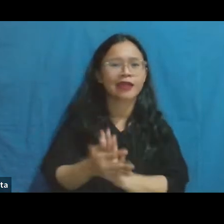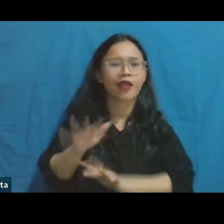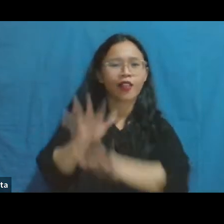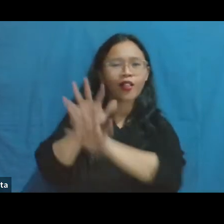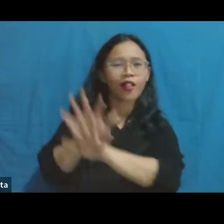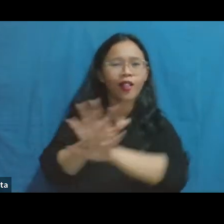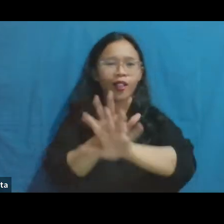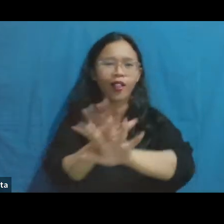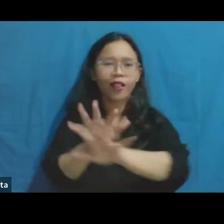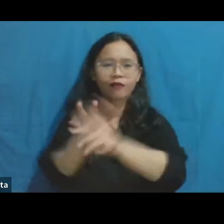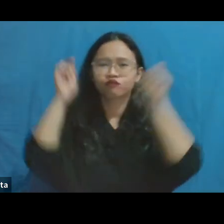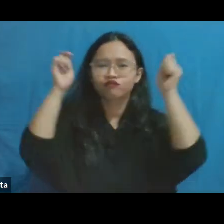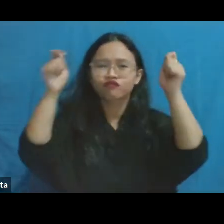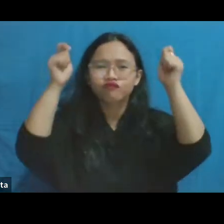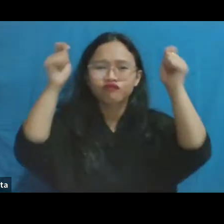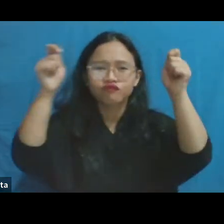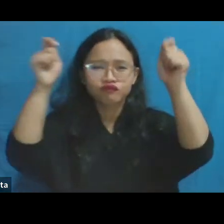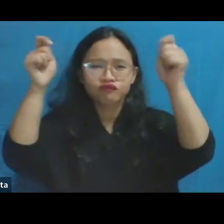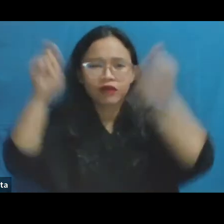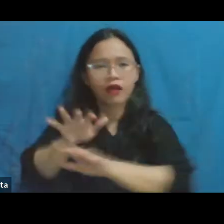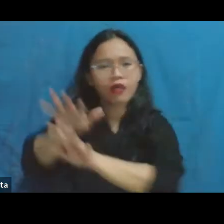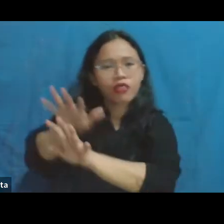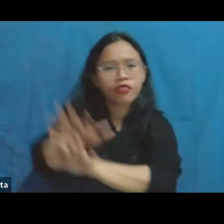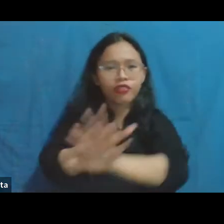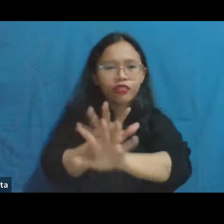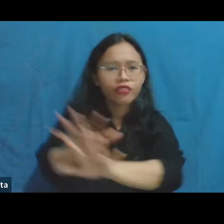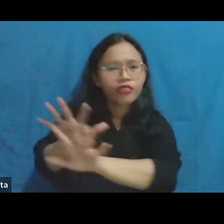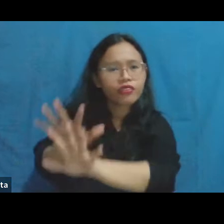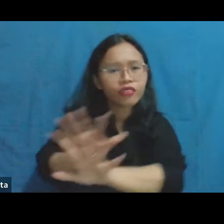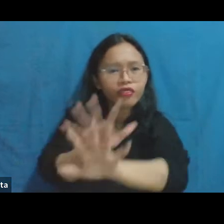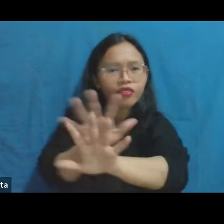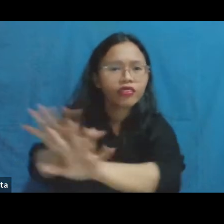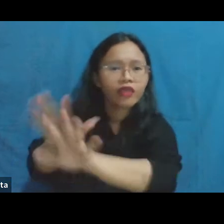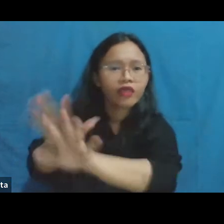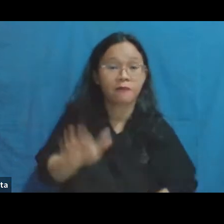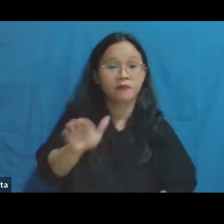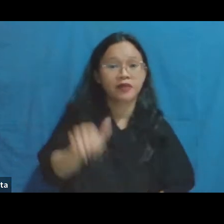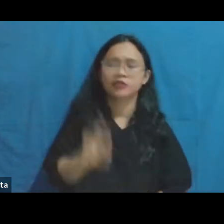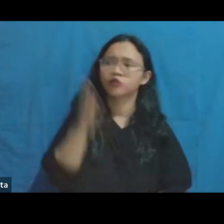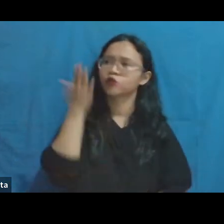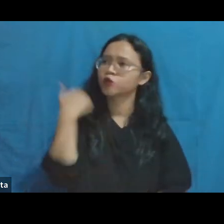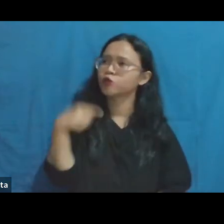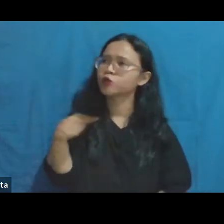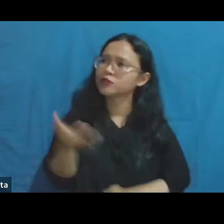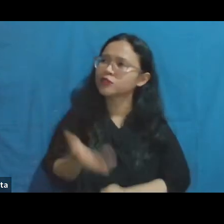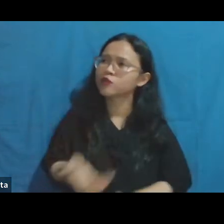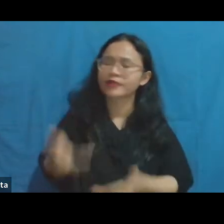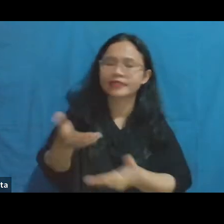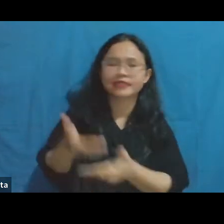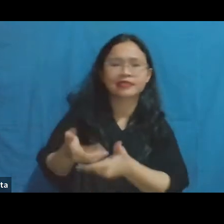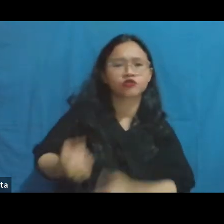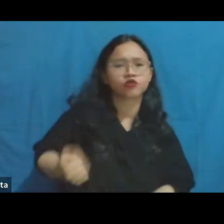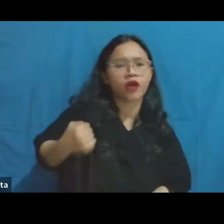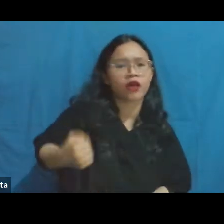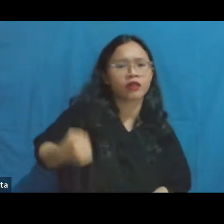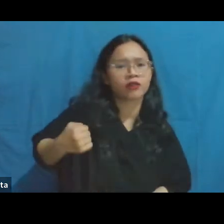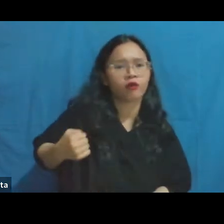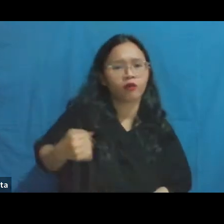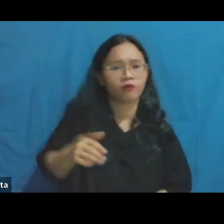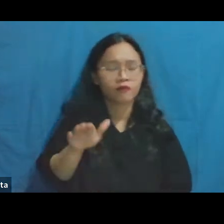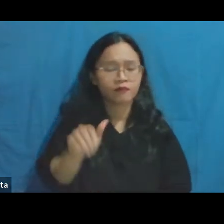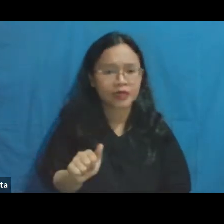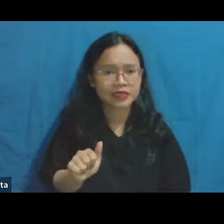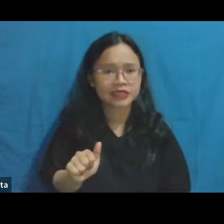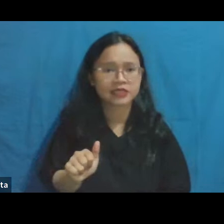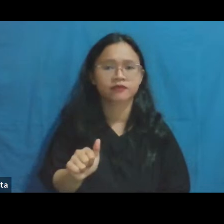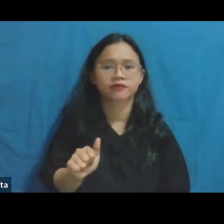reign in totalitarian rules. I still remember marching with other students on